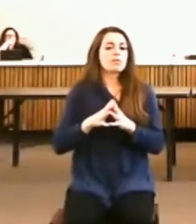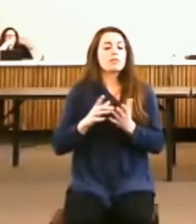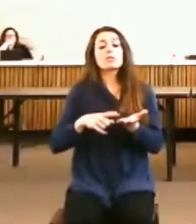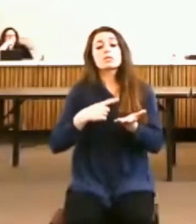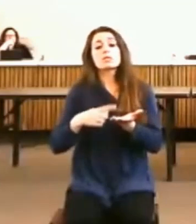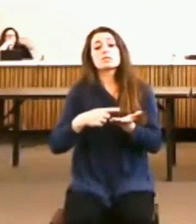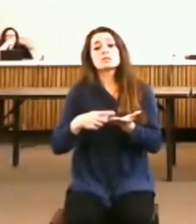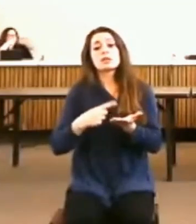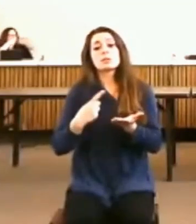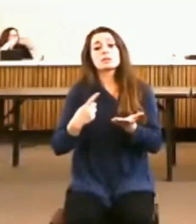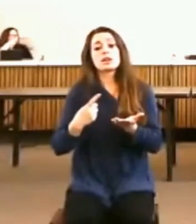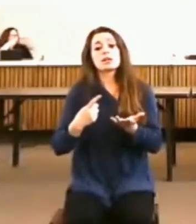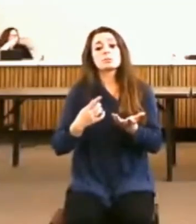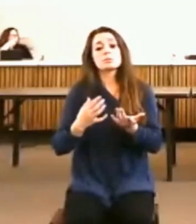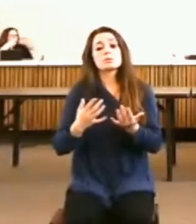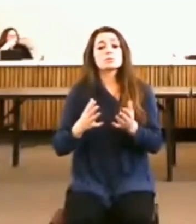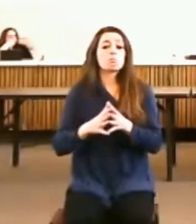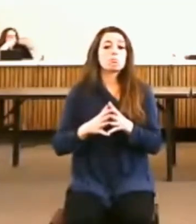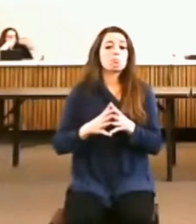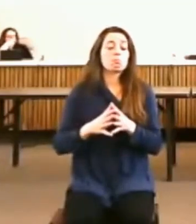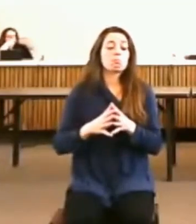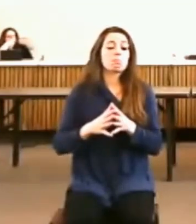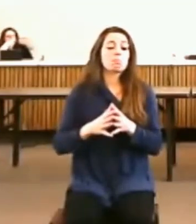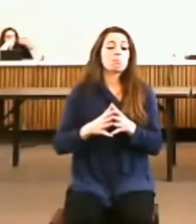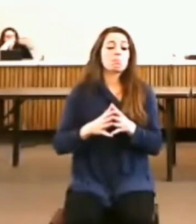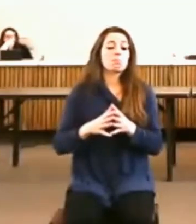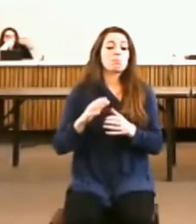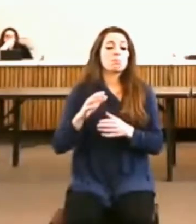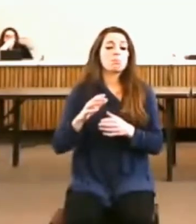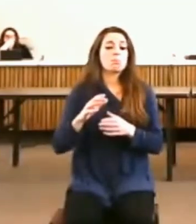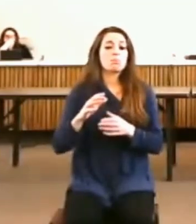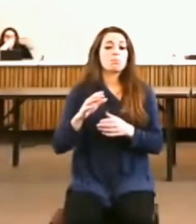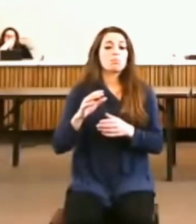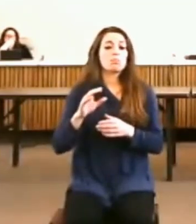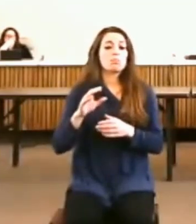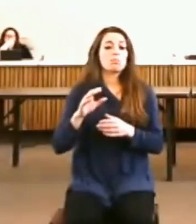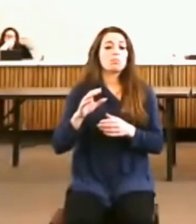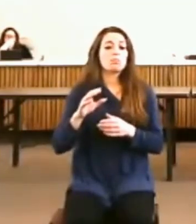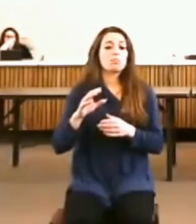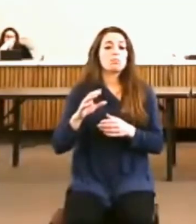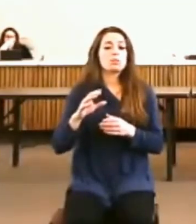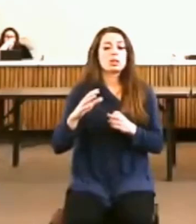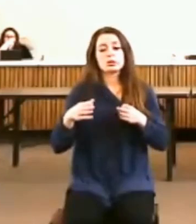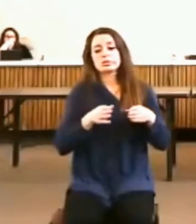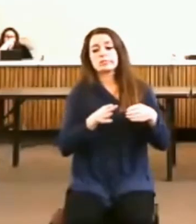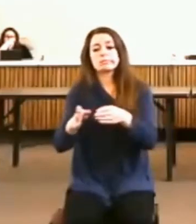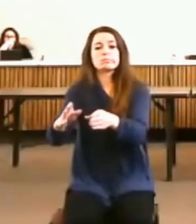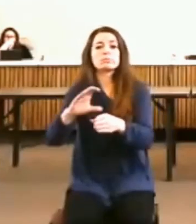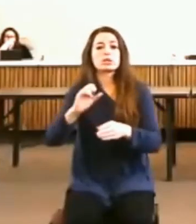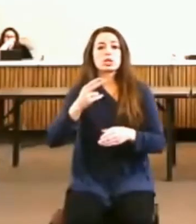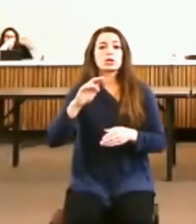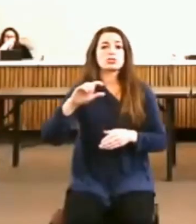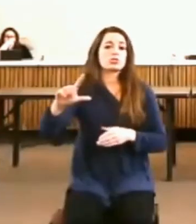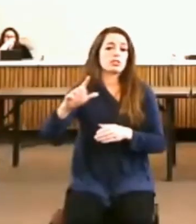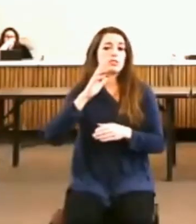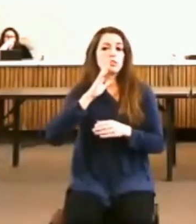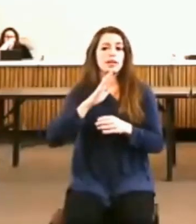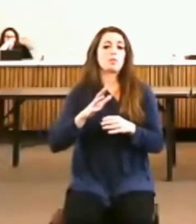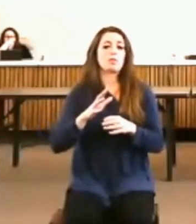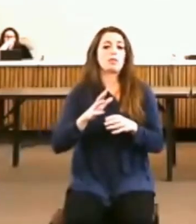for example, to Africa, which, as researchers point out, is slowly falling